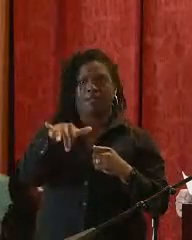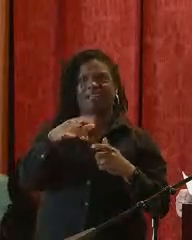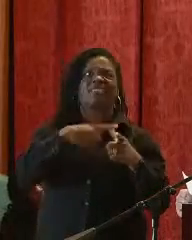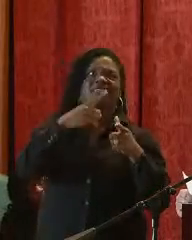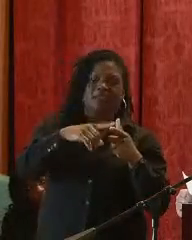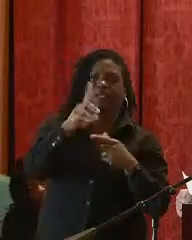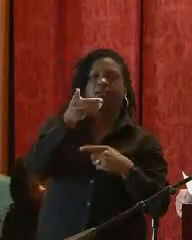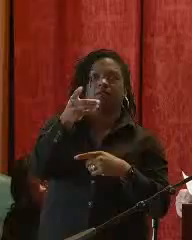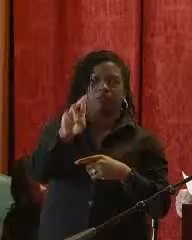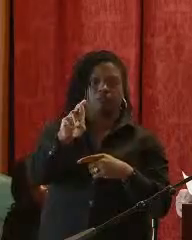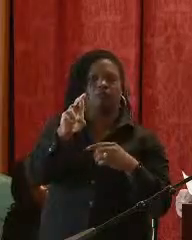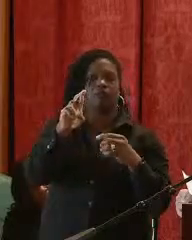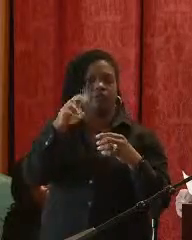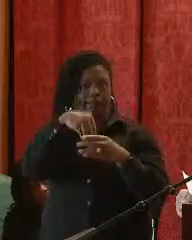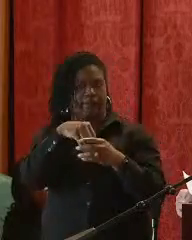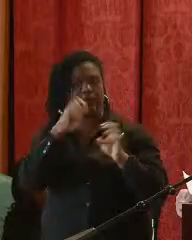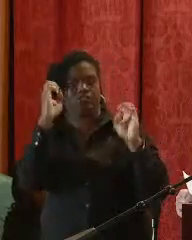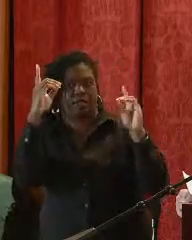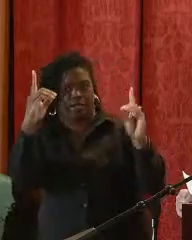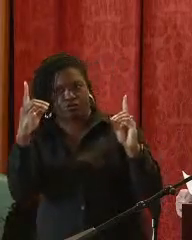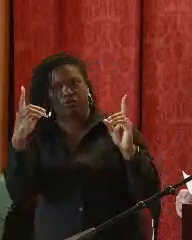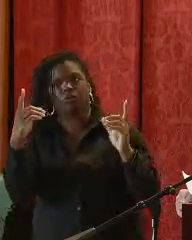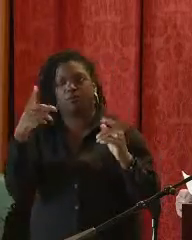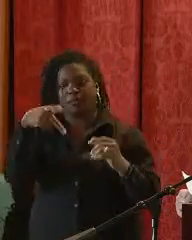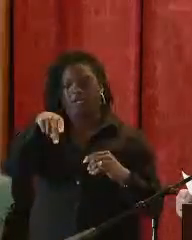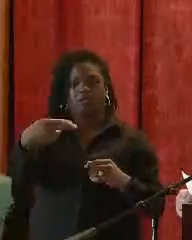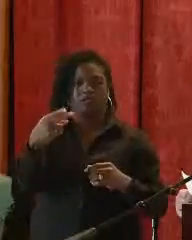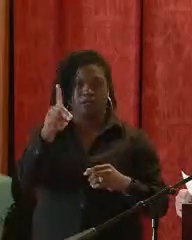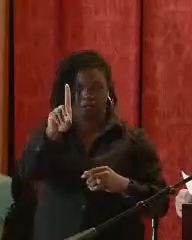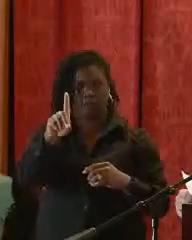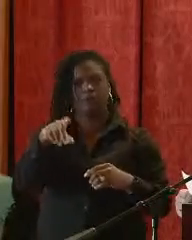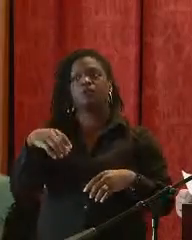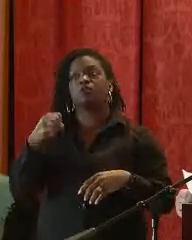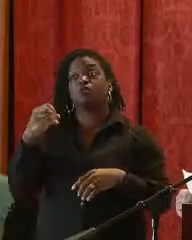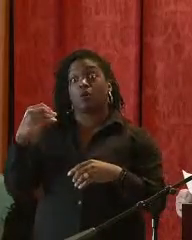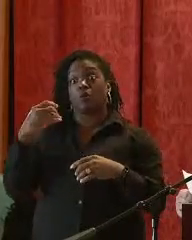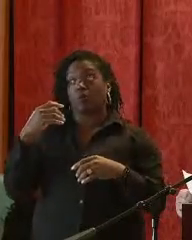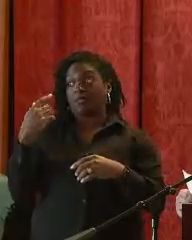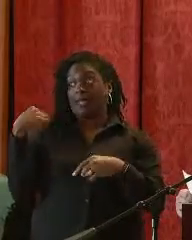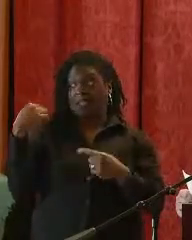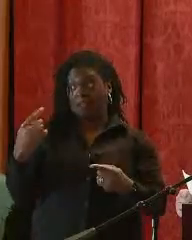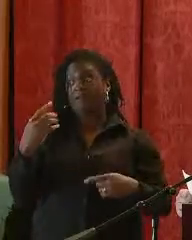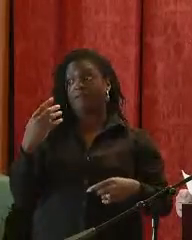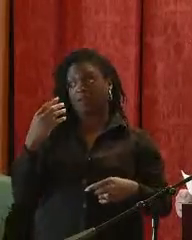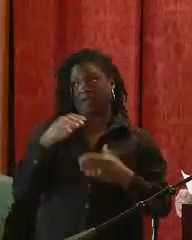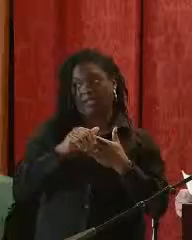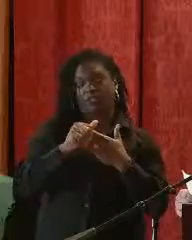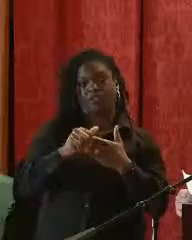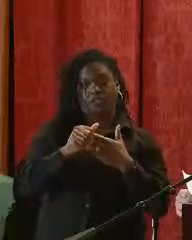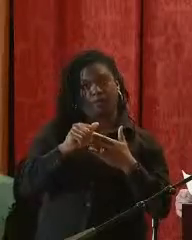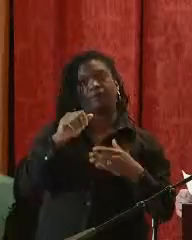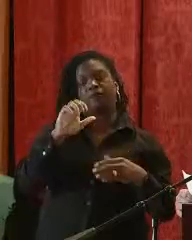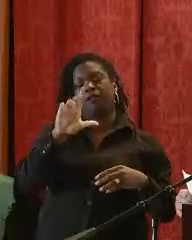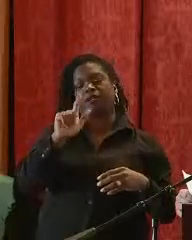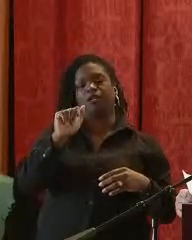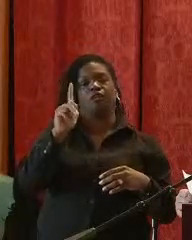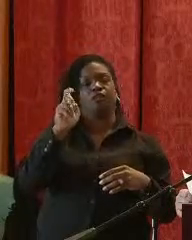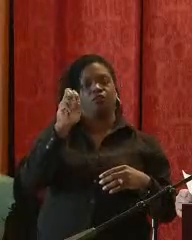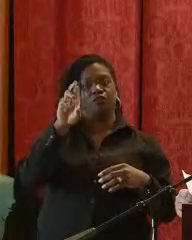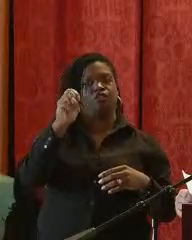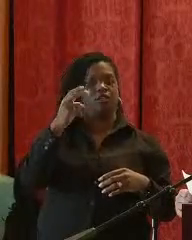educational supervision and educational leadership. So for the last 40 years, my job has changed many times, but my role has remained